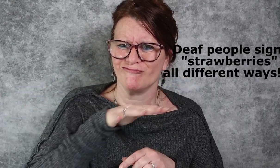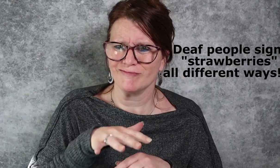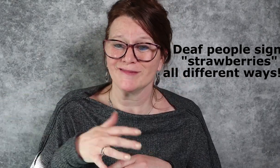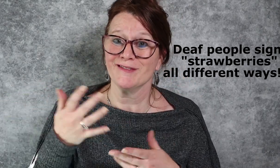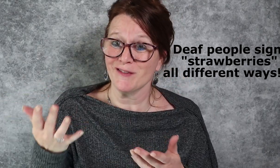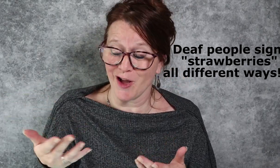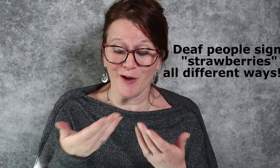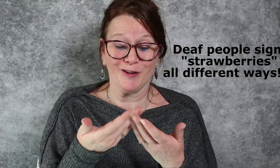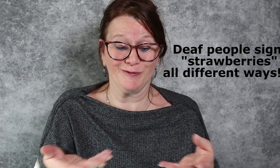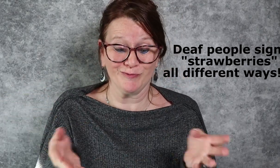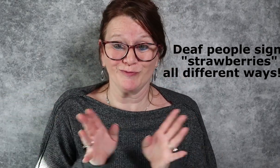different kinds of signs.